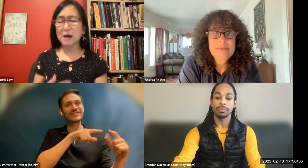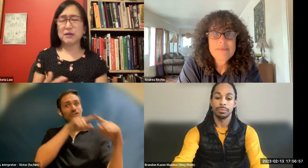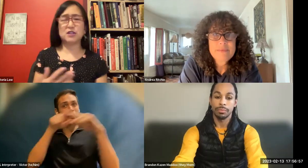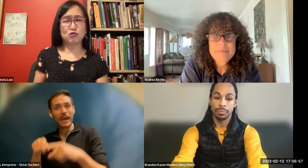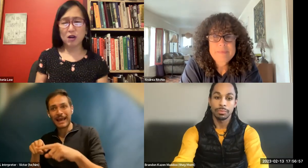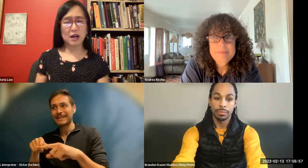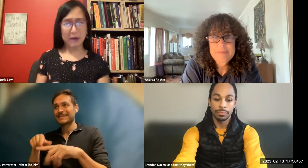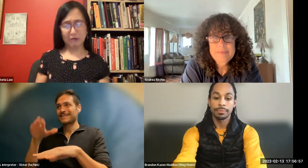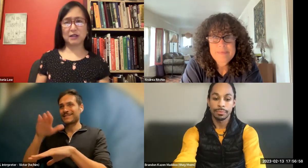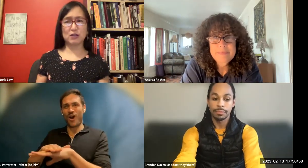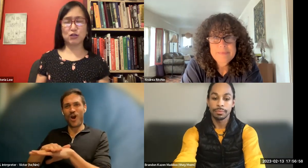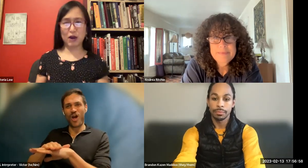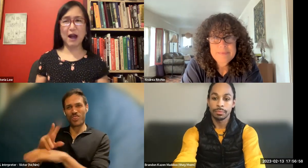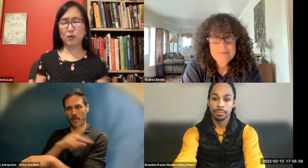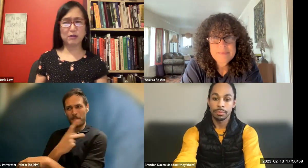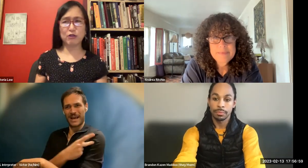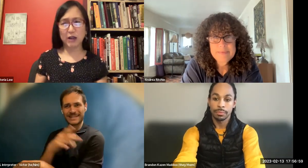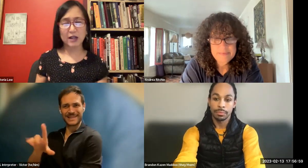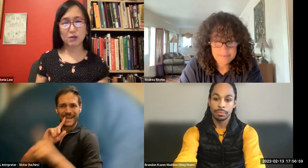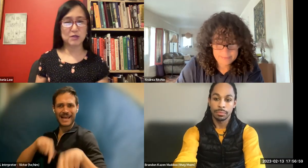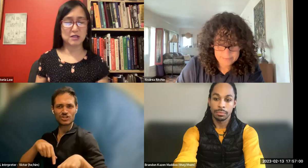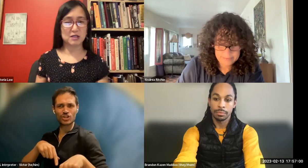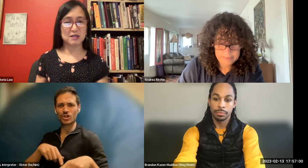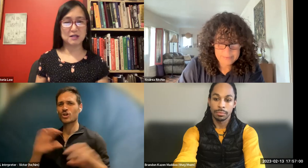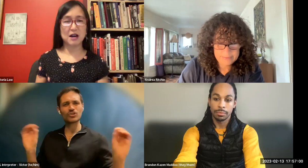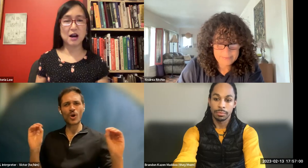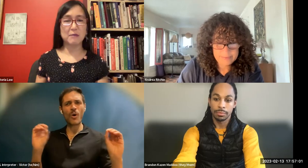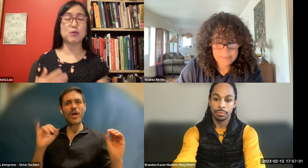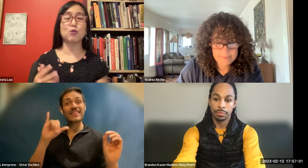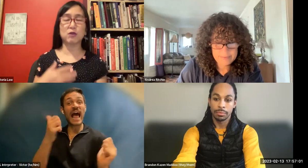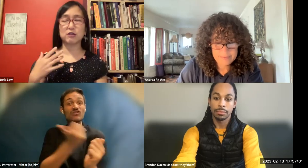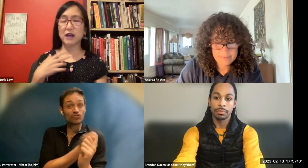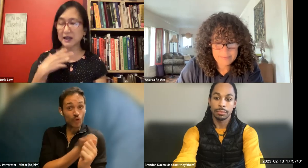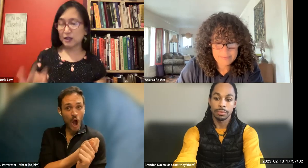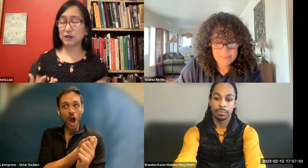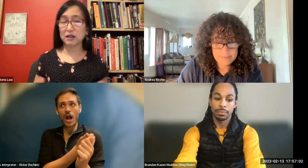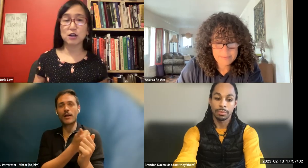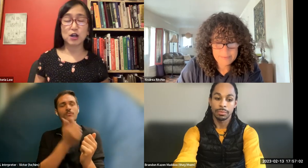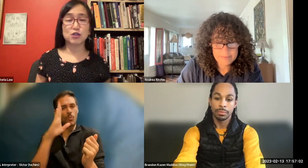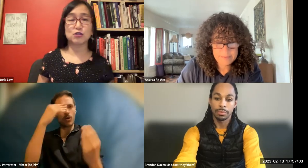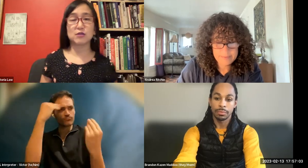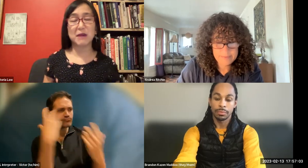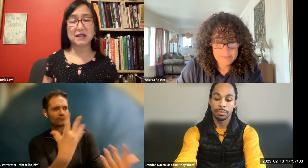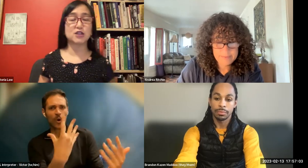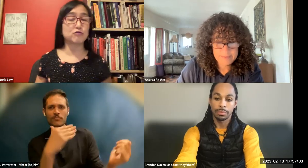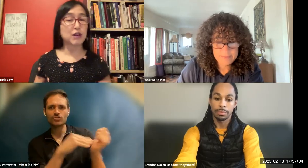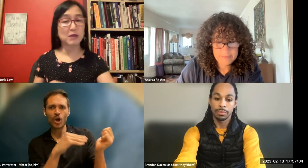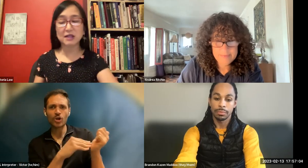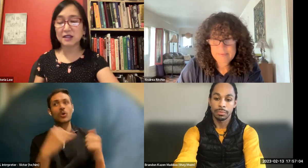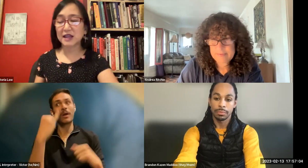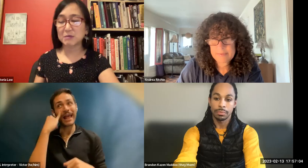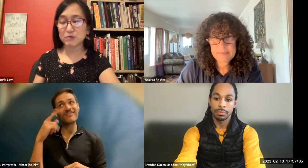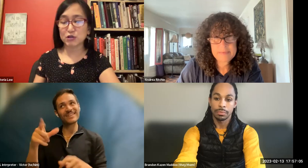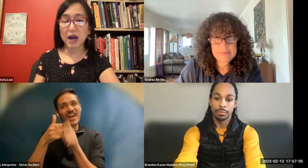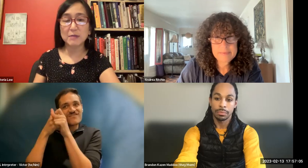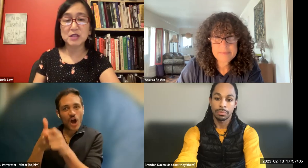medications, but this drug apparently could track whether or not it was people were adhering to the medication regimen